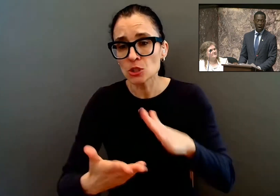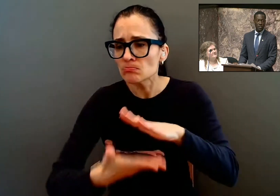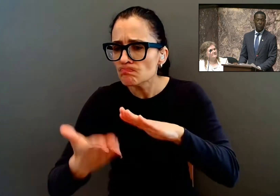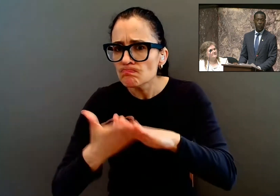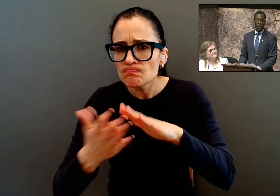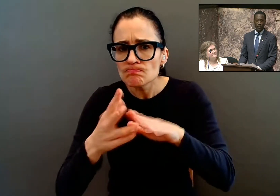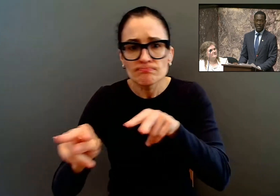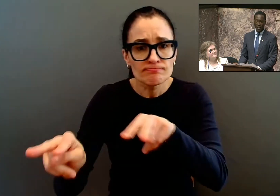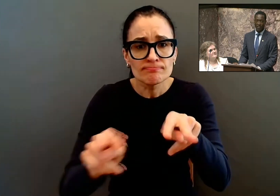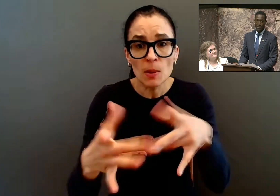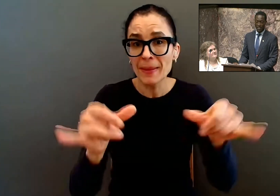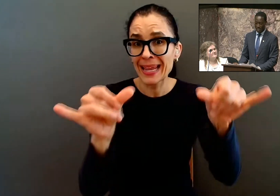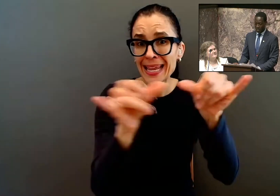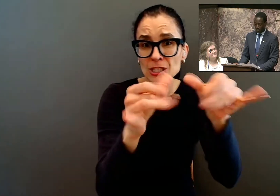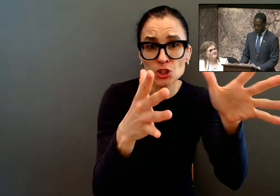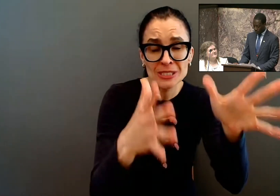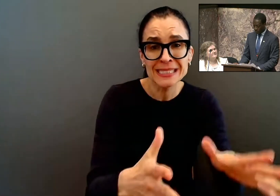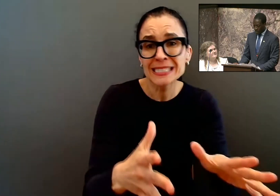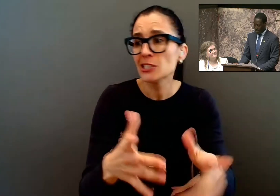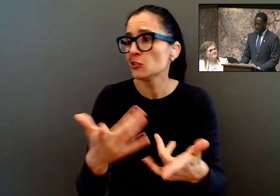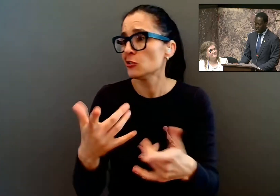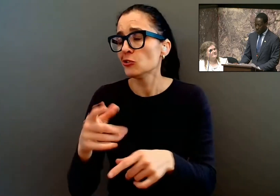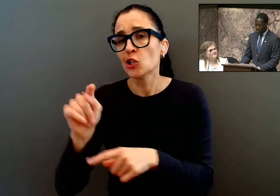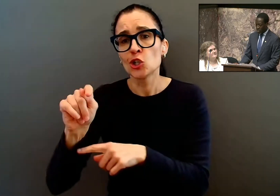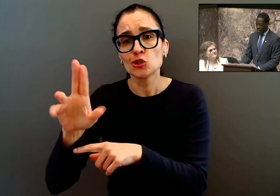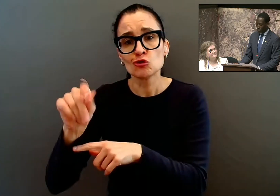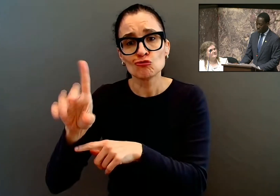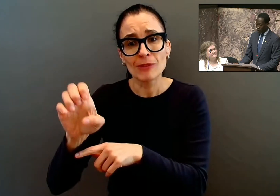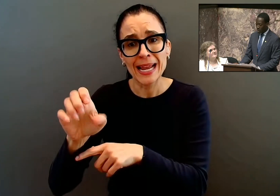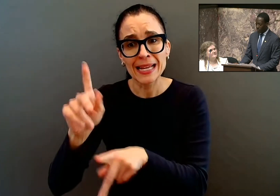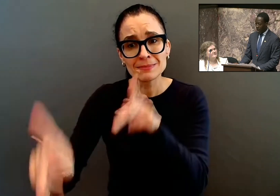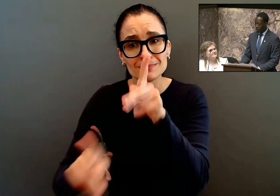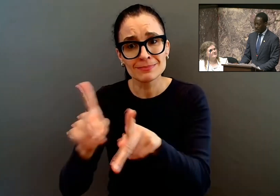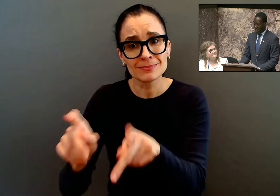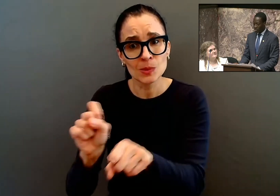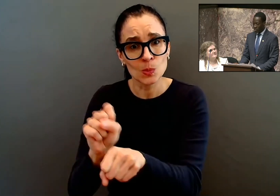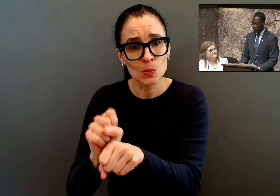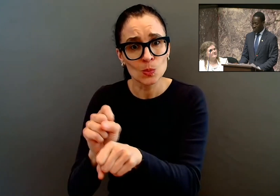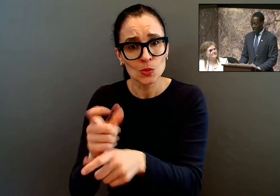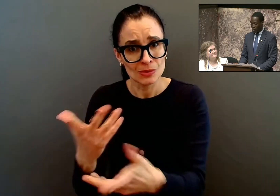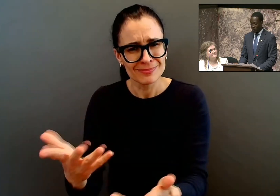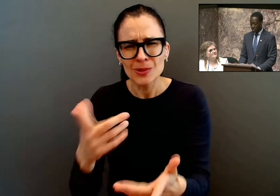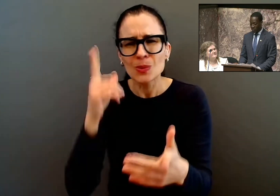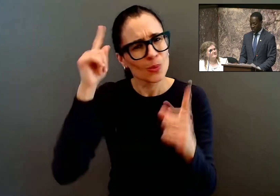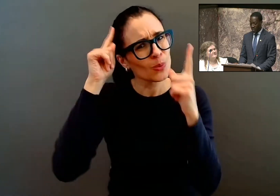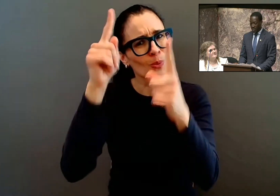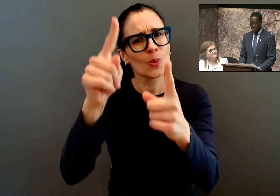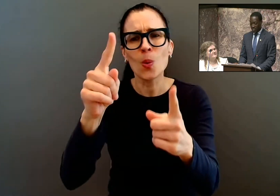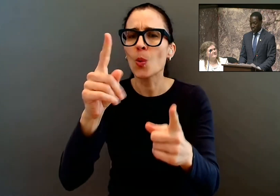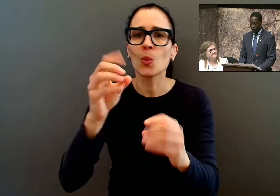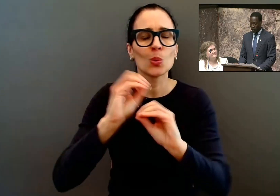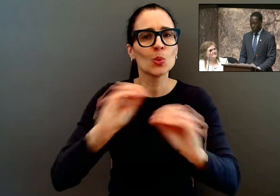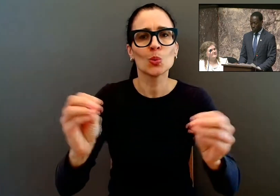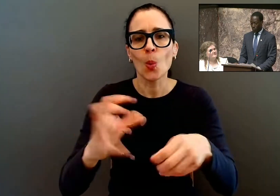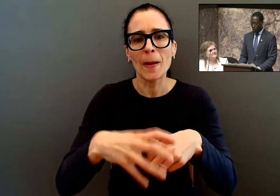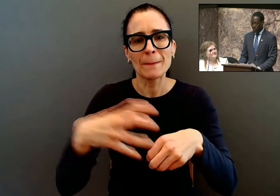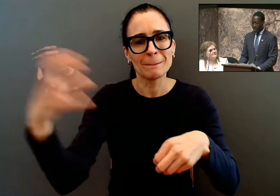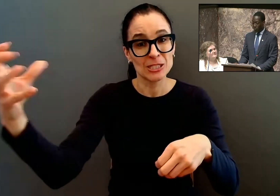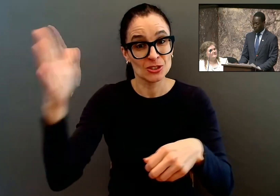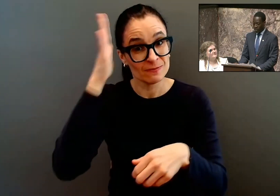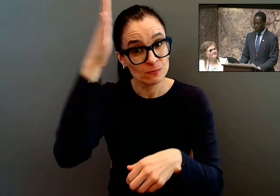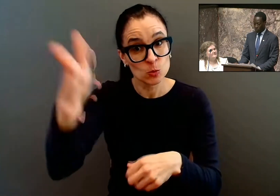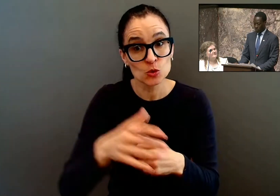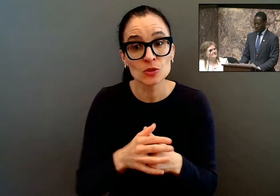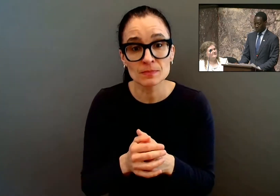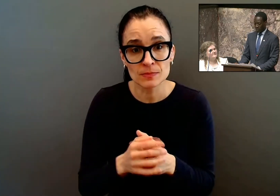what's possible when we dare to lead, especially as we develop our connections with Asia Pacific, such as through the Port